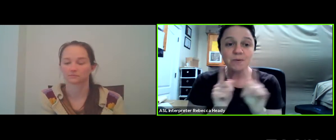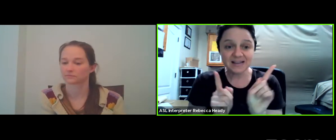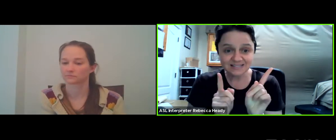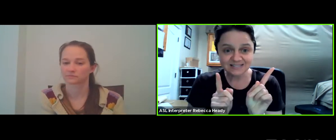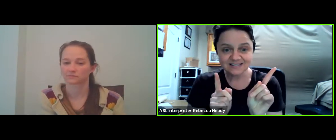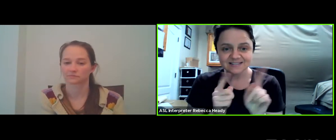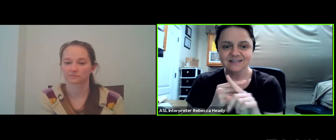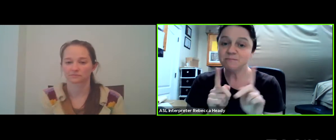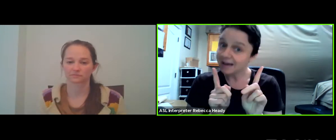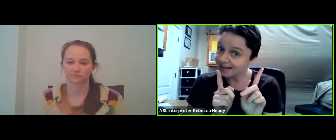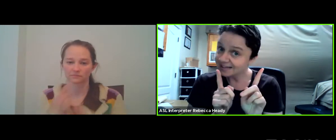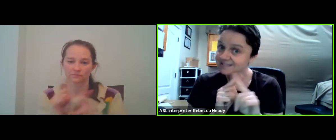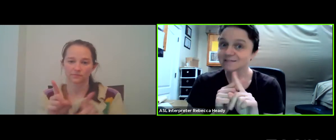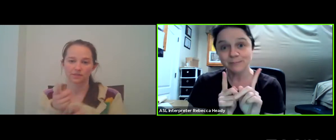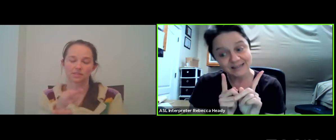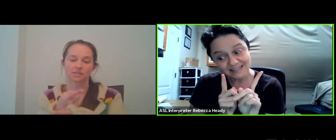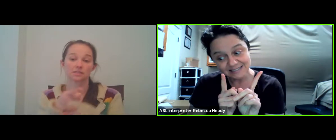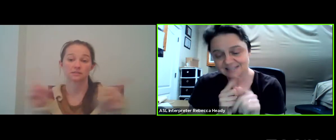Okay, so but,